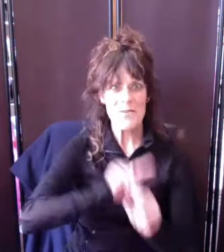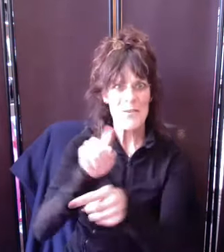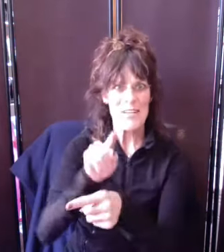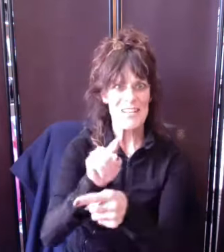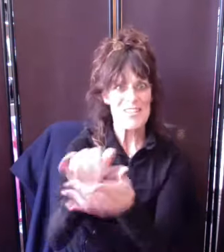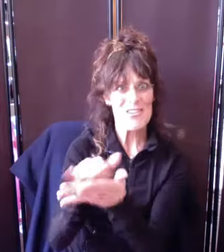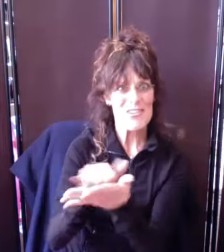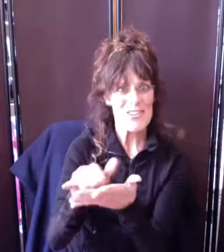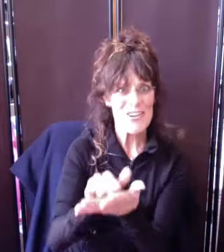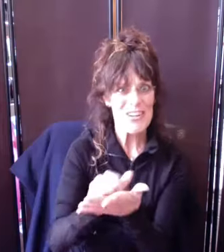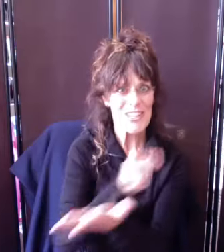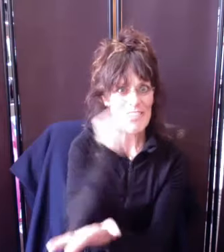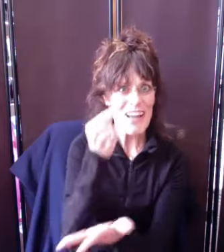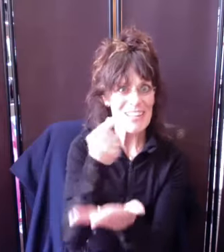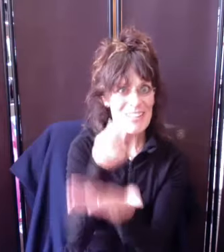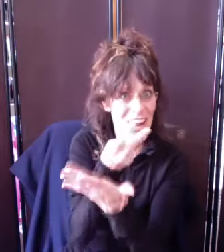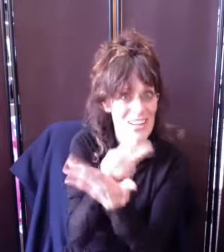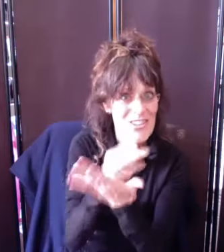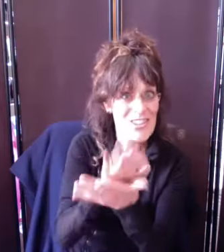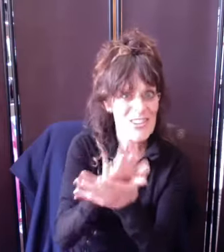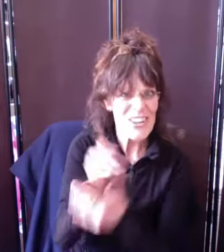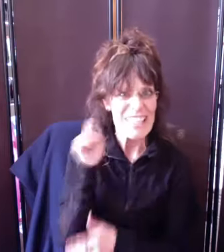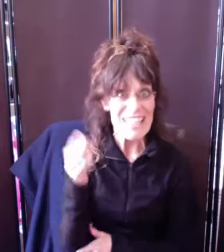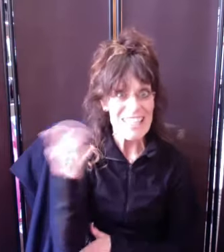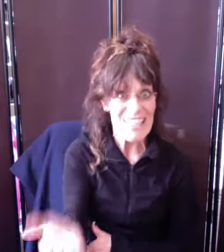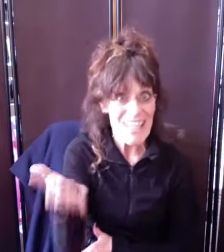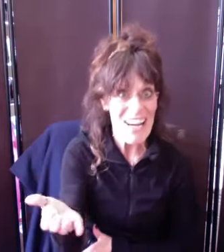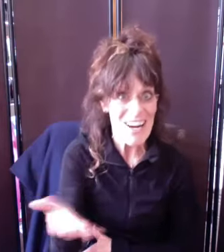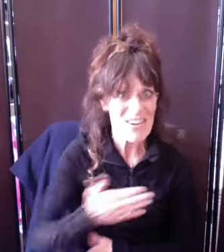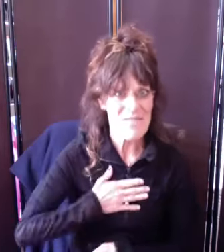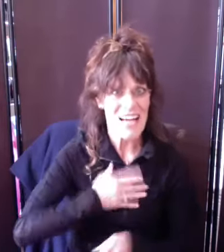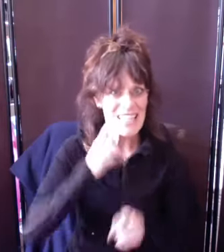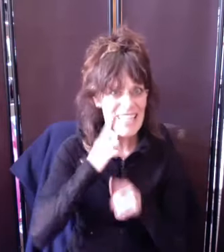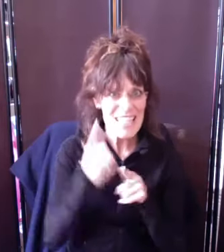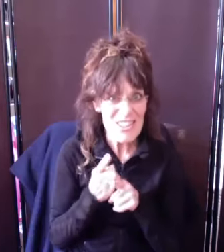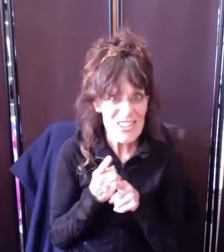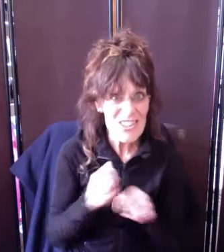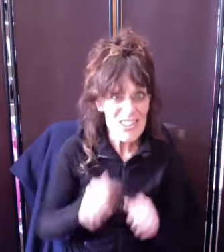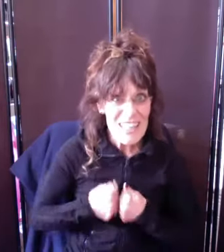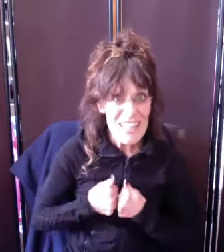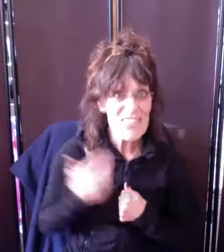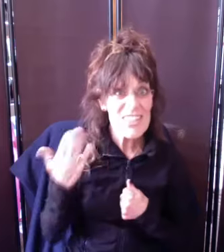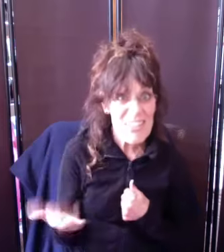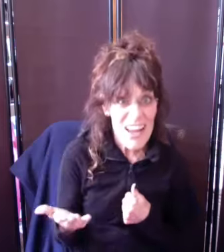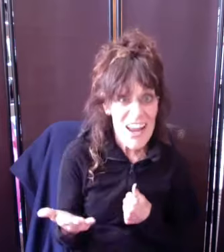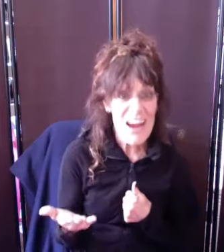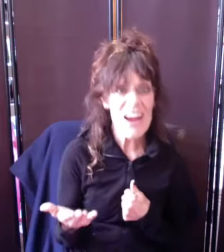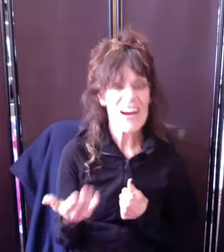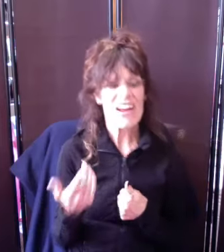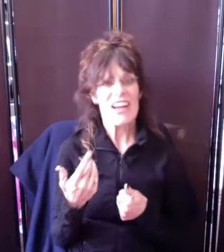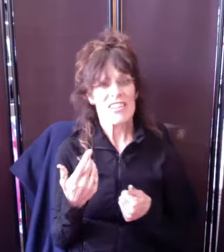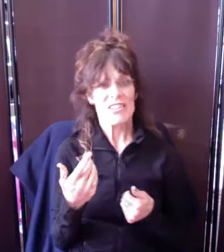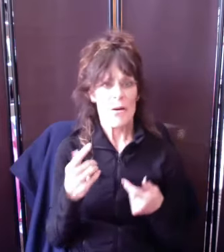already there, and this is wonderful. And my sister that I was really close to, he was one of her best friends, and so she had set us up. And